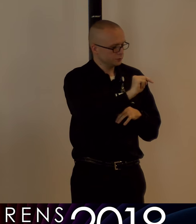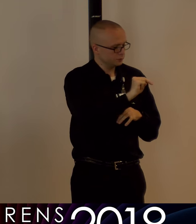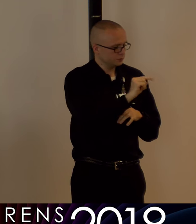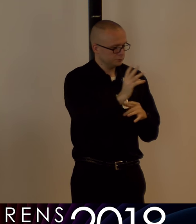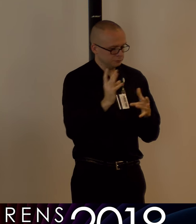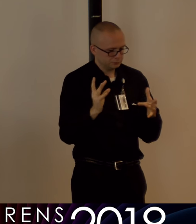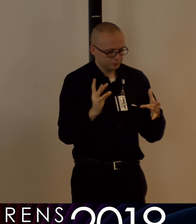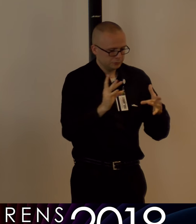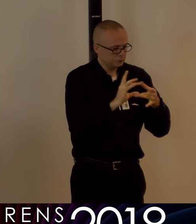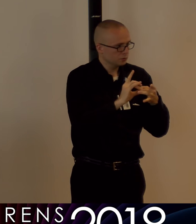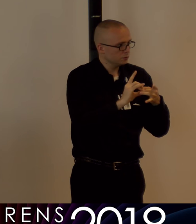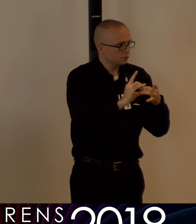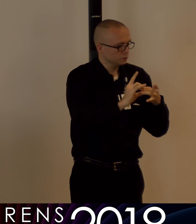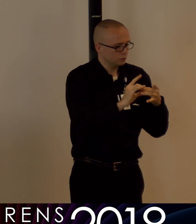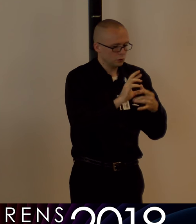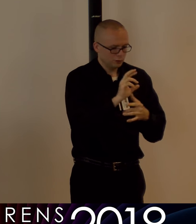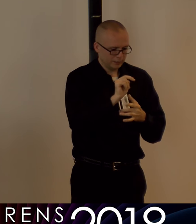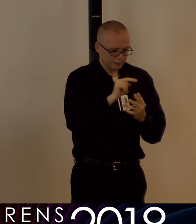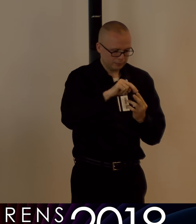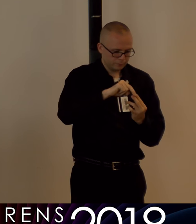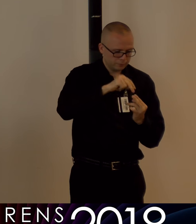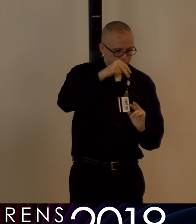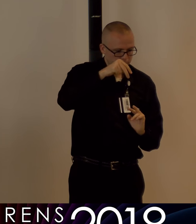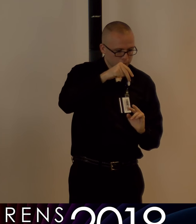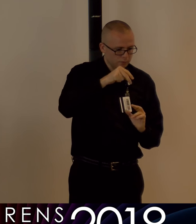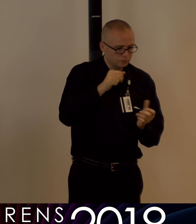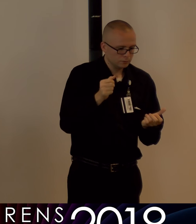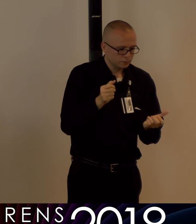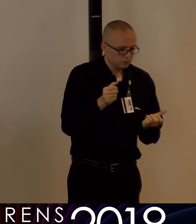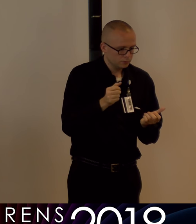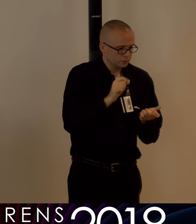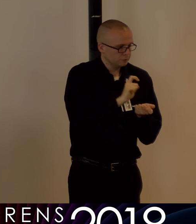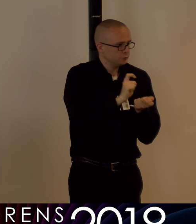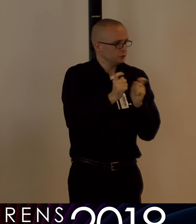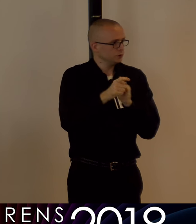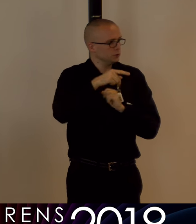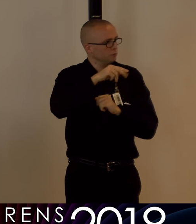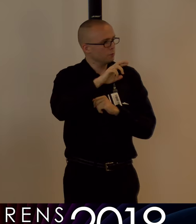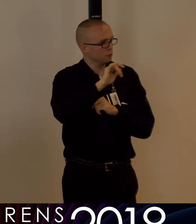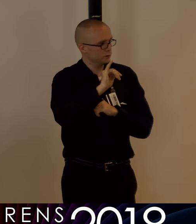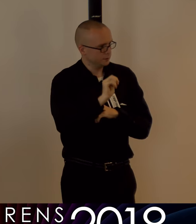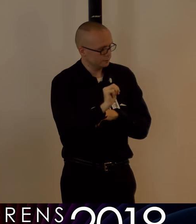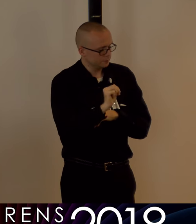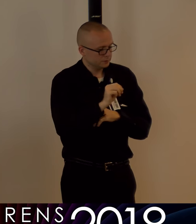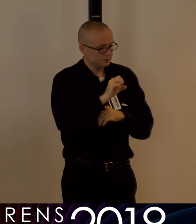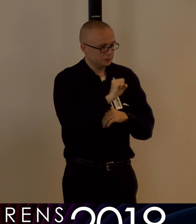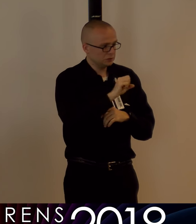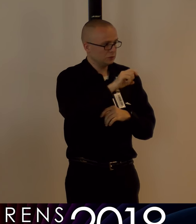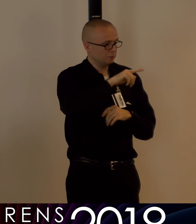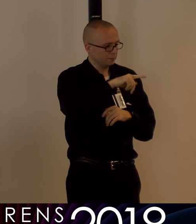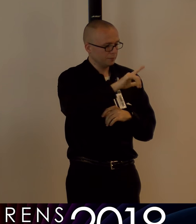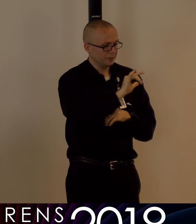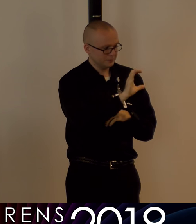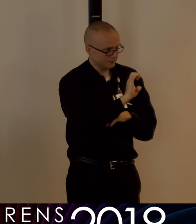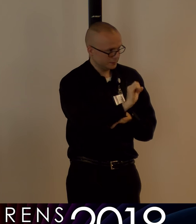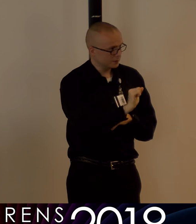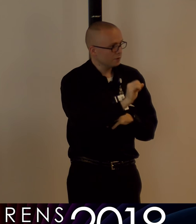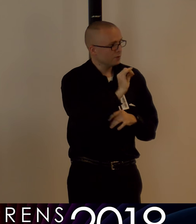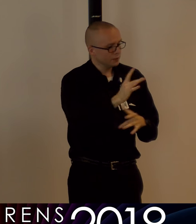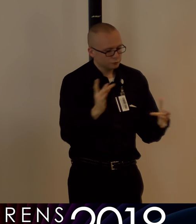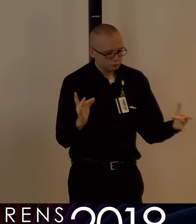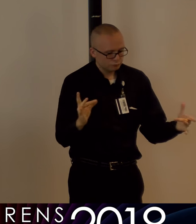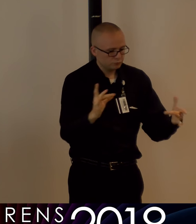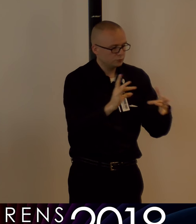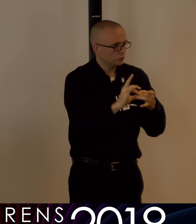together at the level of the RNA that get made into protein. So splicing is really the joining of